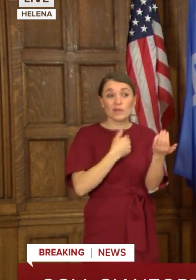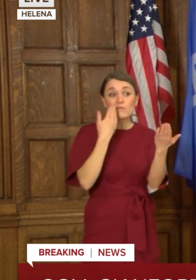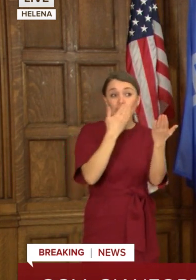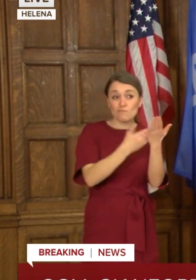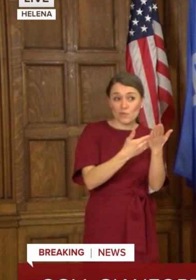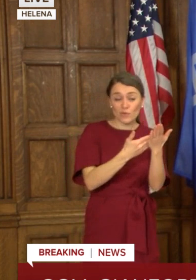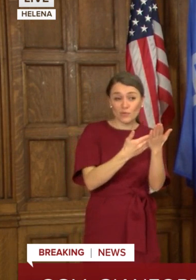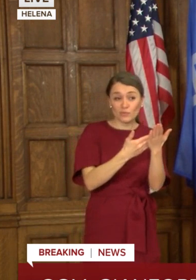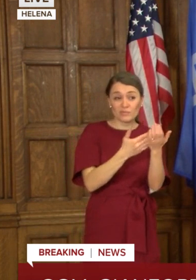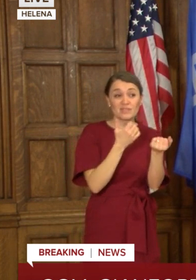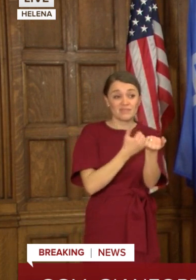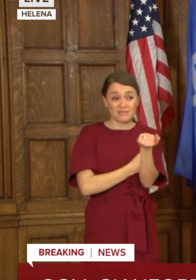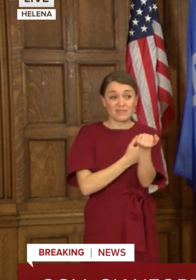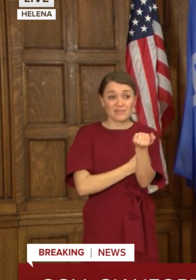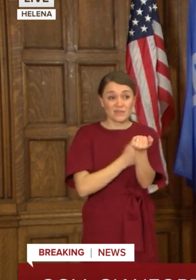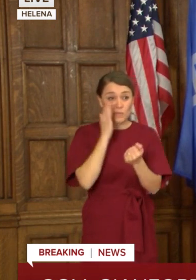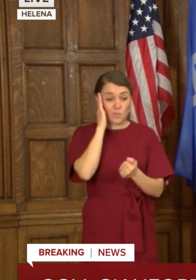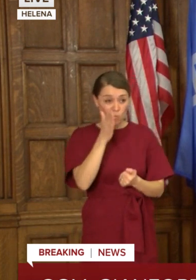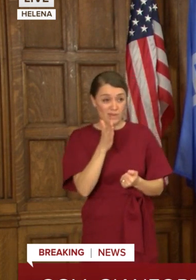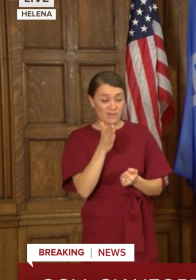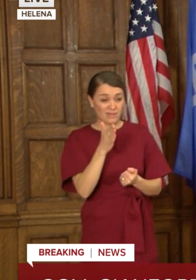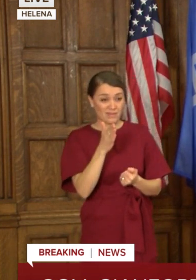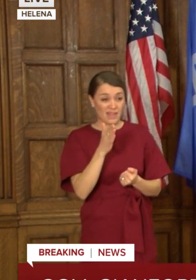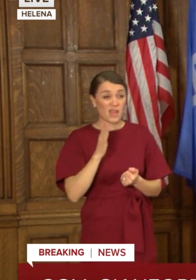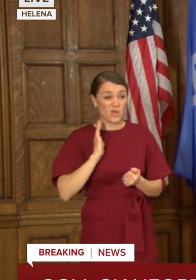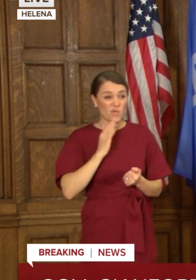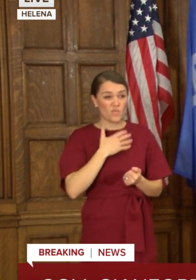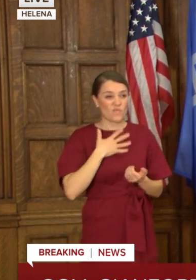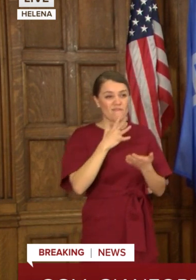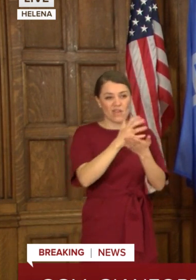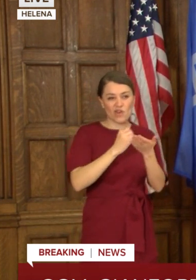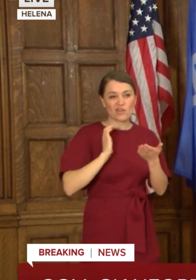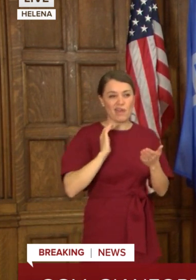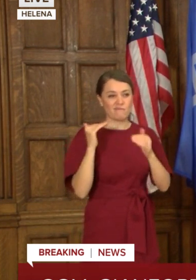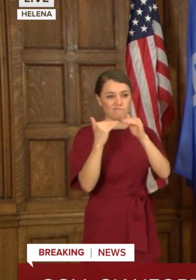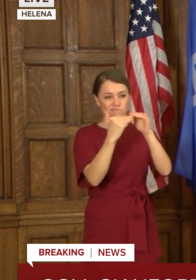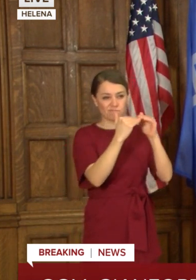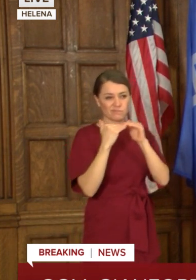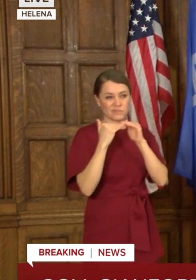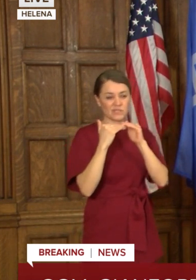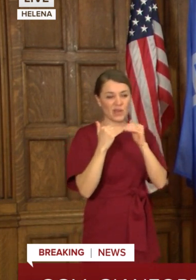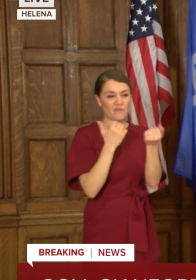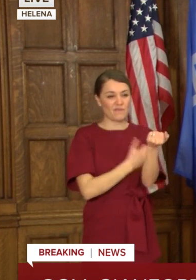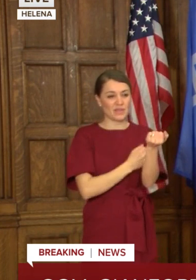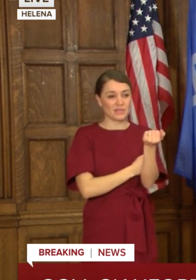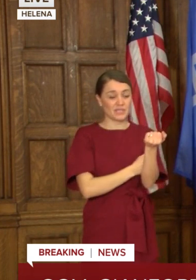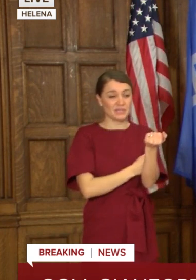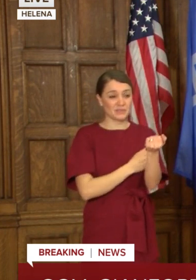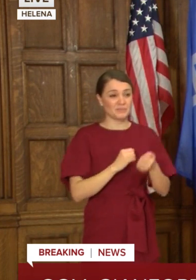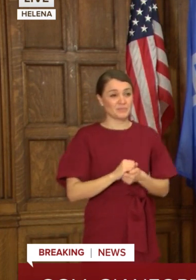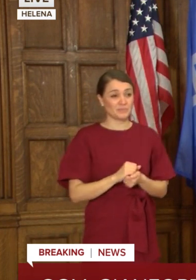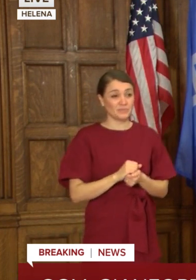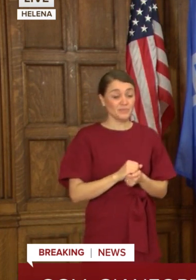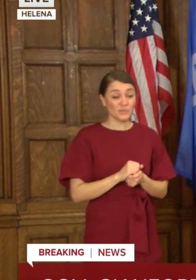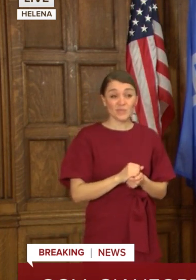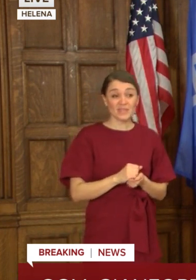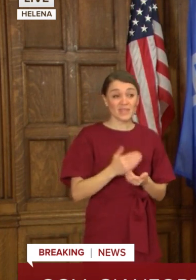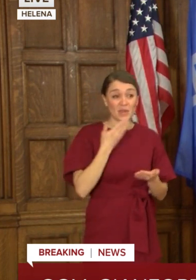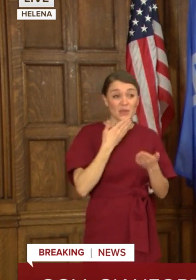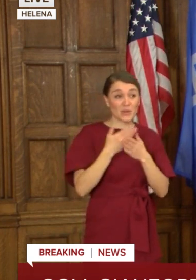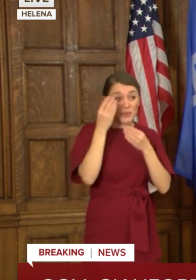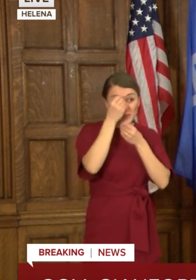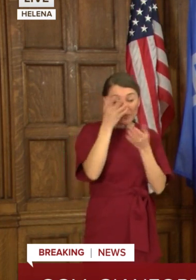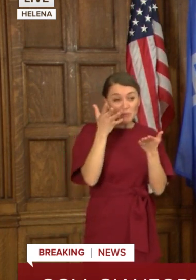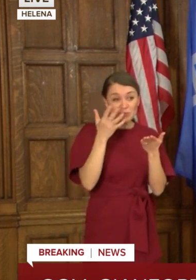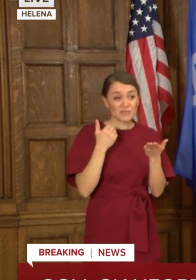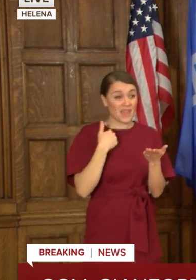can get them in arms, and we've earned our fair share of the federal allocation. With that bit of good news, I'll be happy